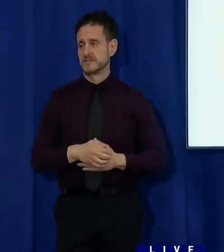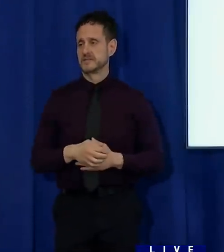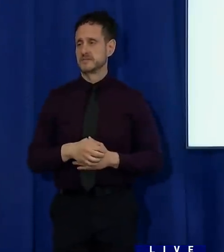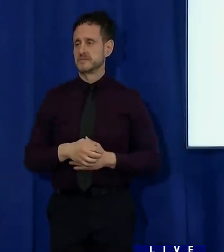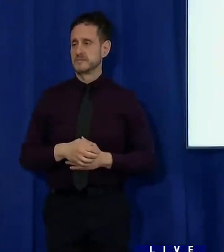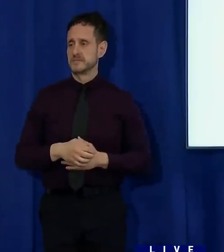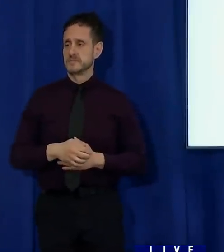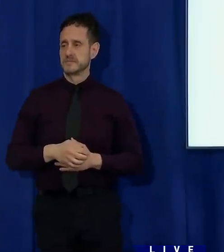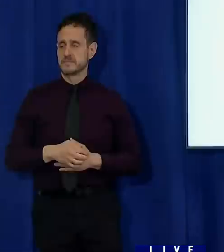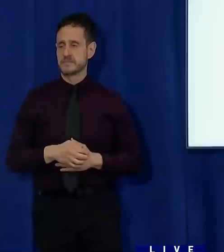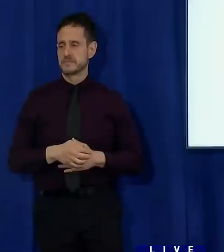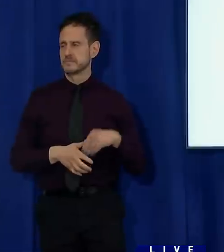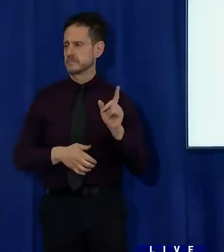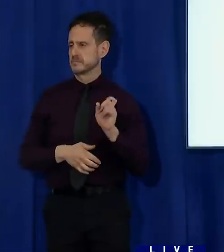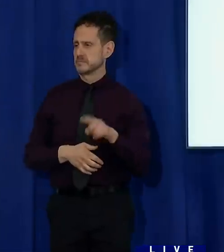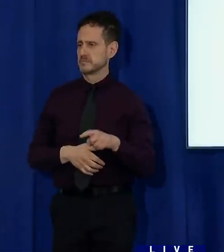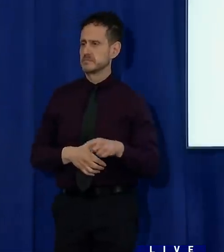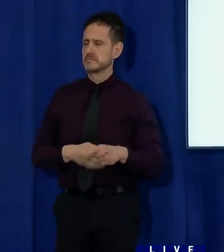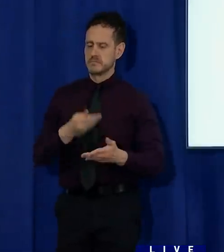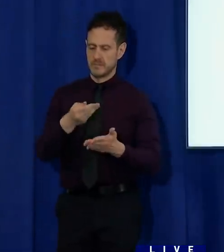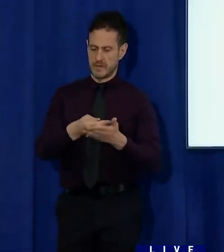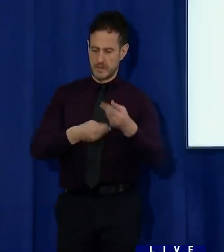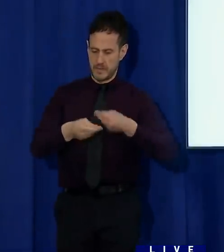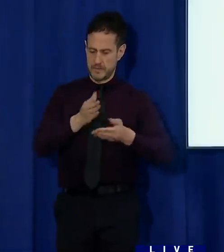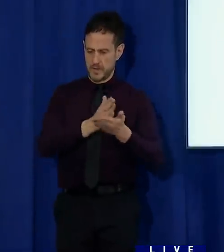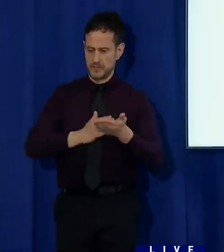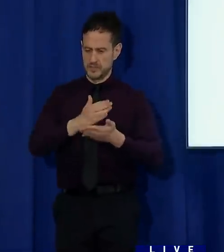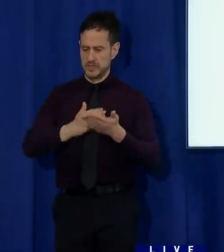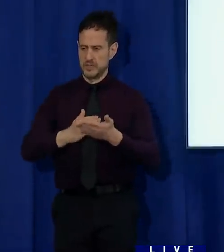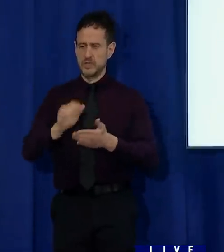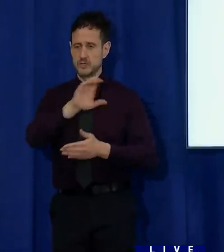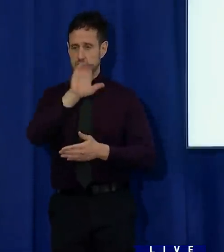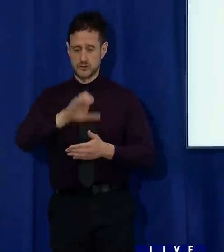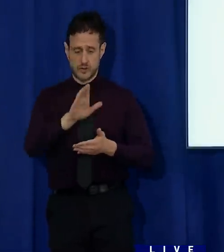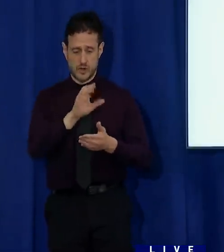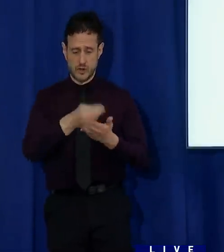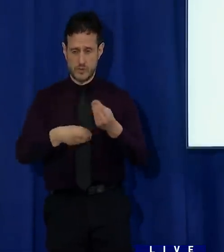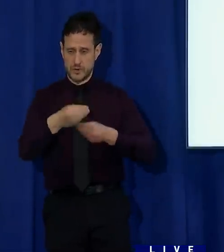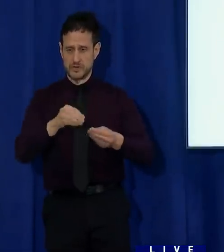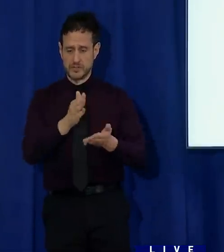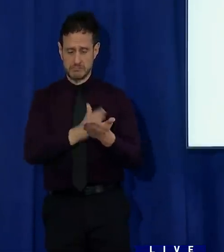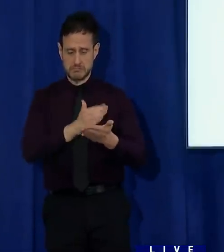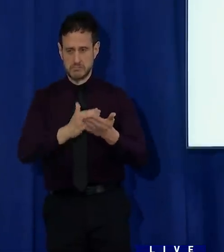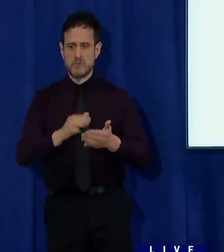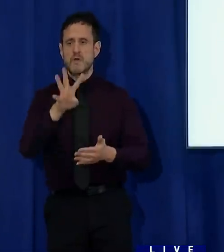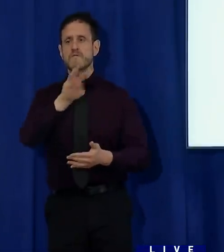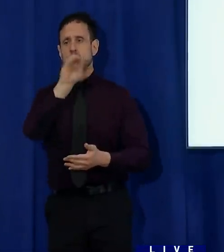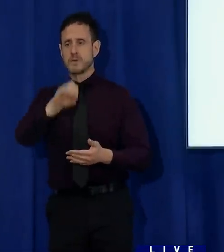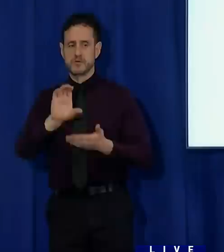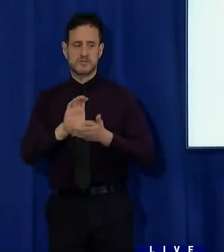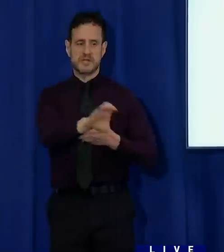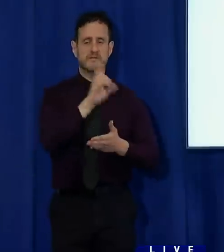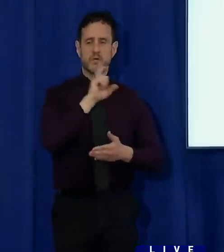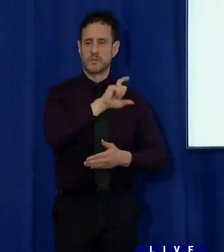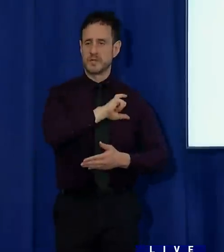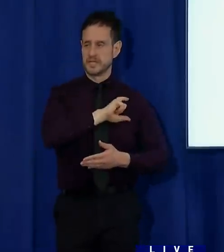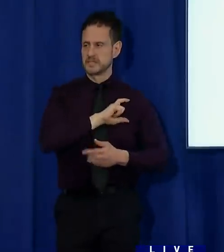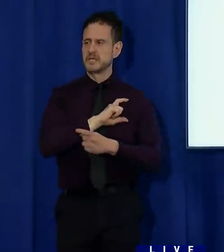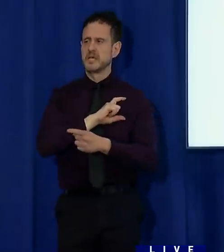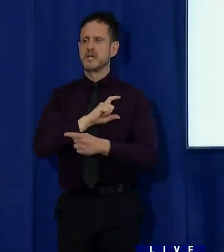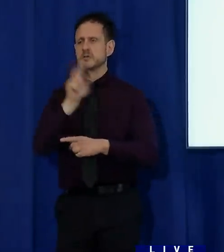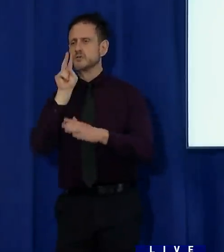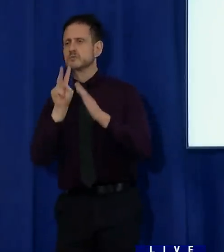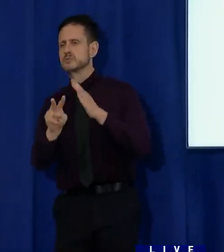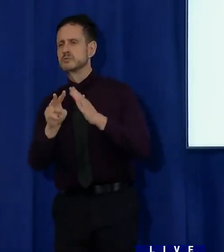The Block Club is asking about the budget as well. Chicago's budget, 40% goes to policing. Mm-hmm. Do you plan on reducing